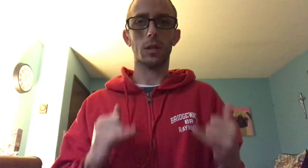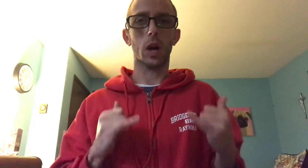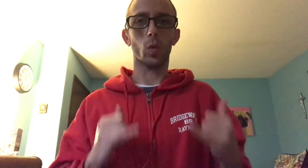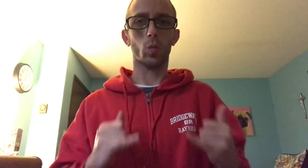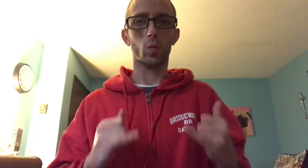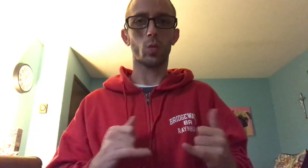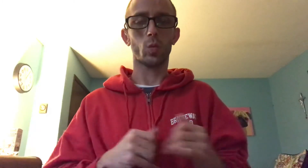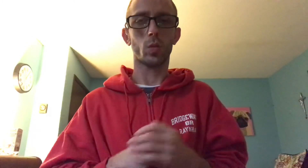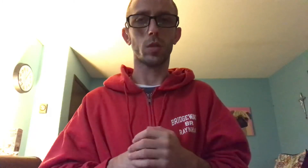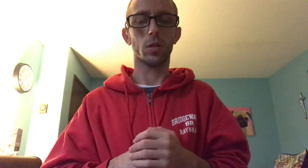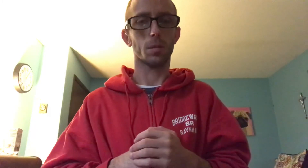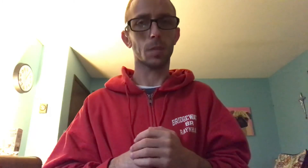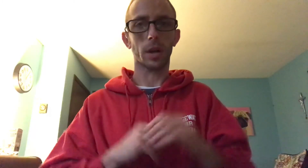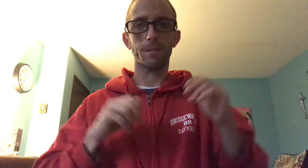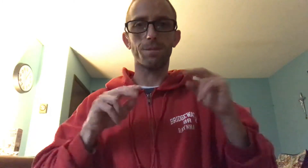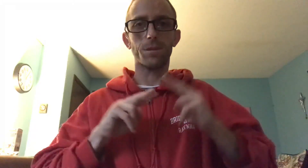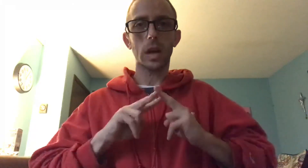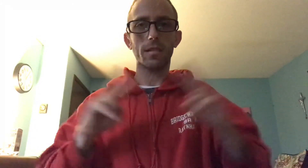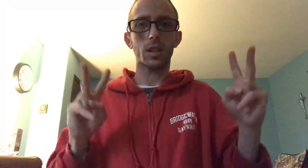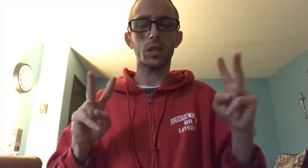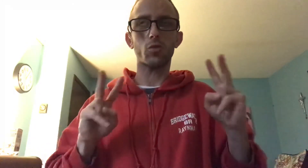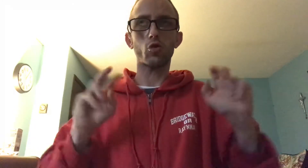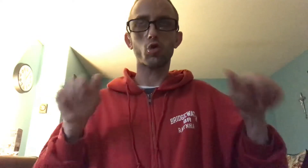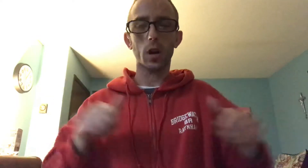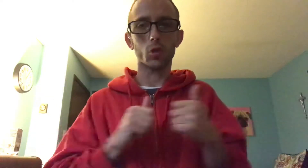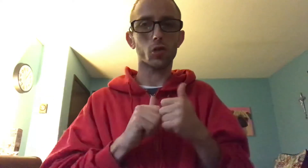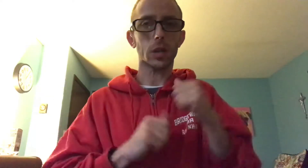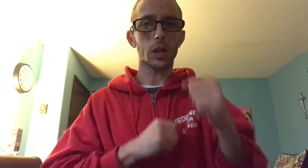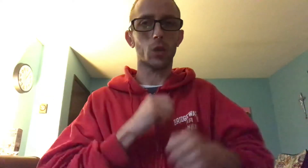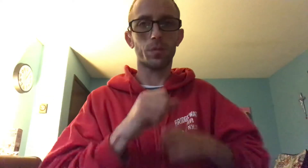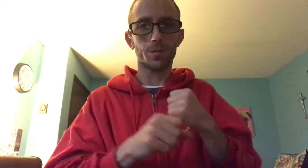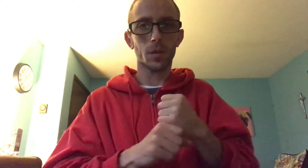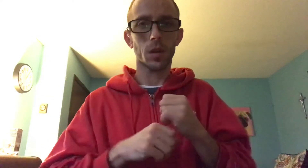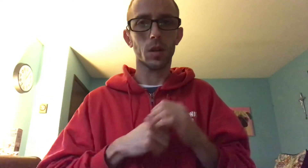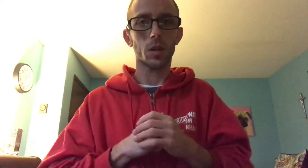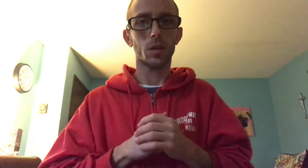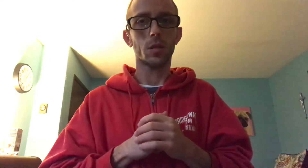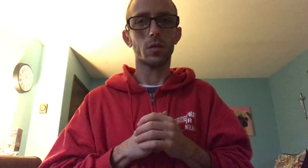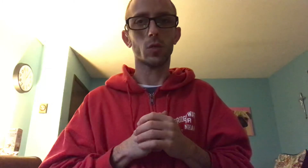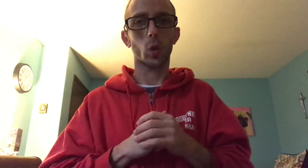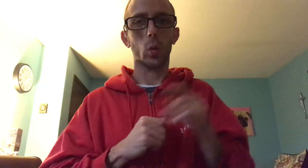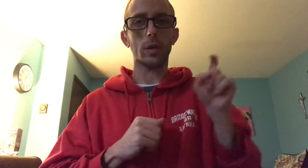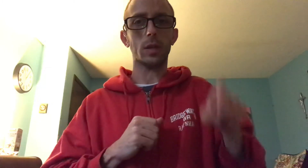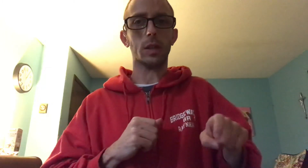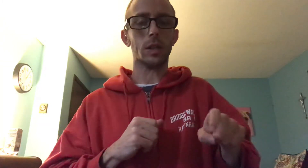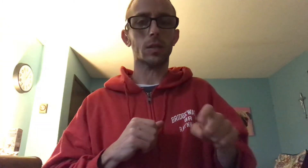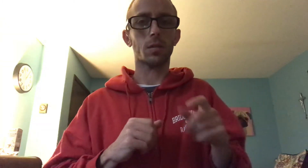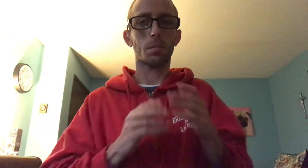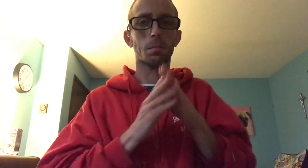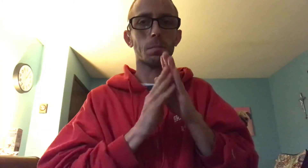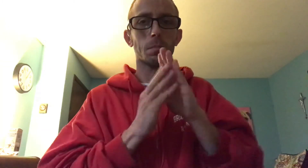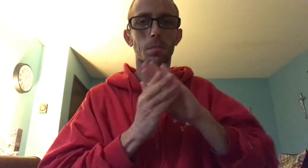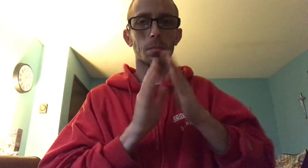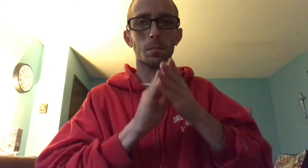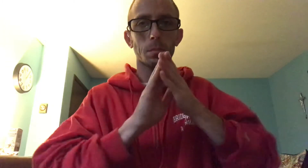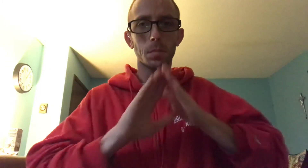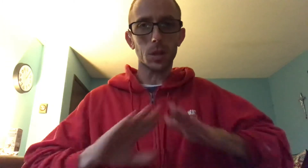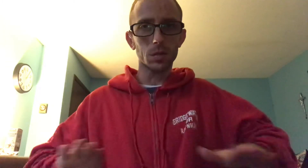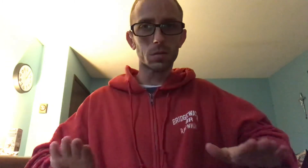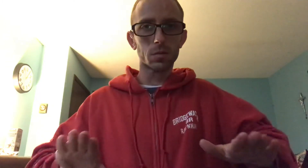now, it's been a very long time here, so we need puke,